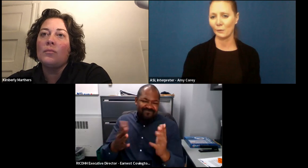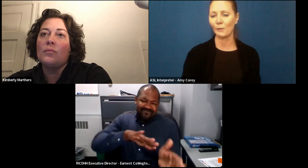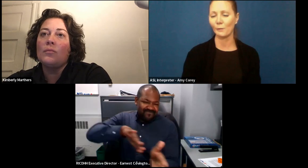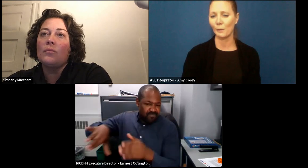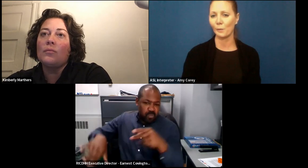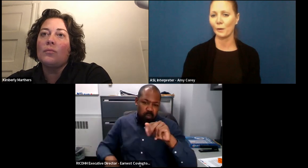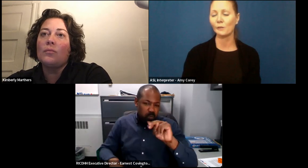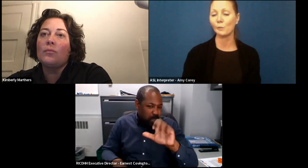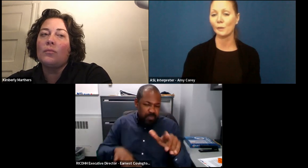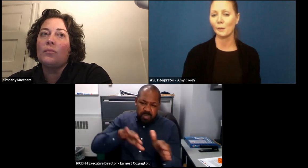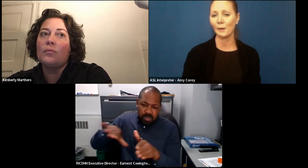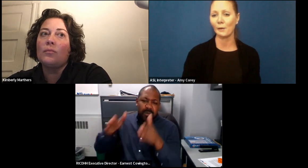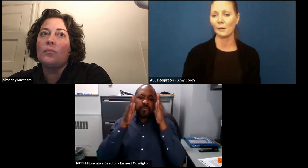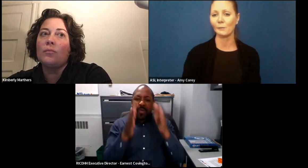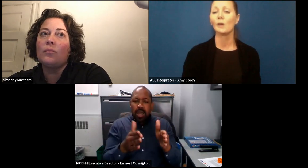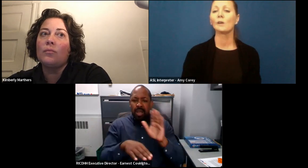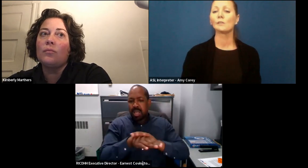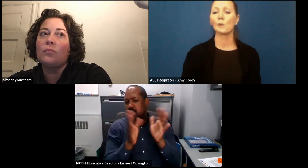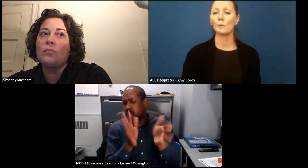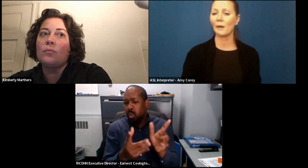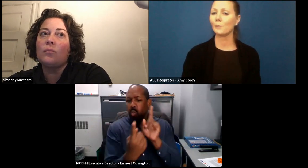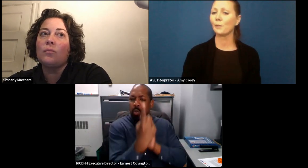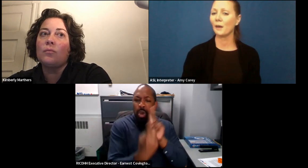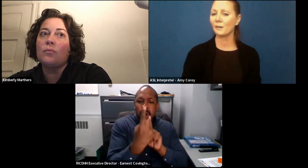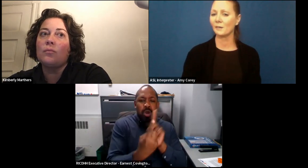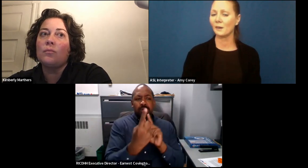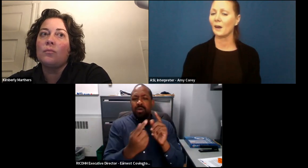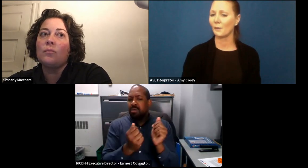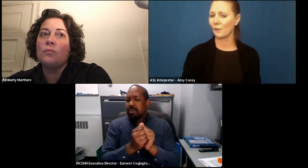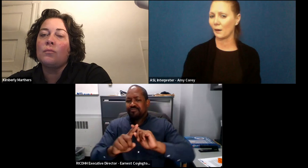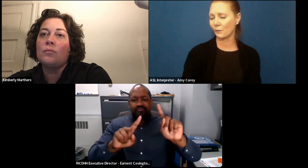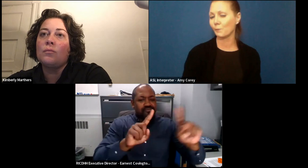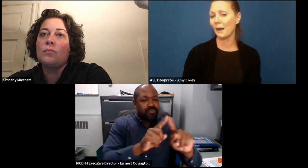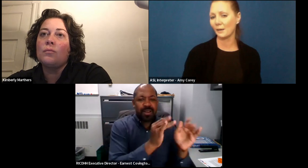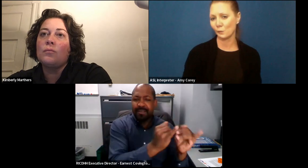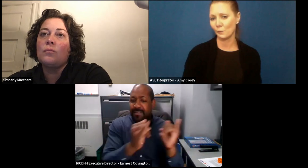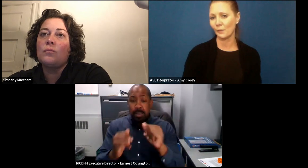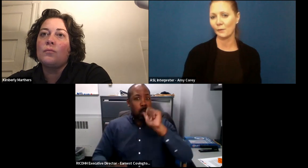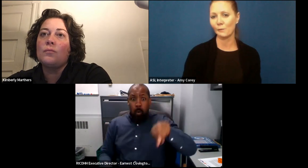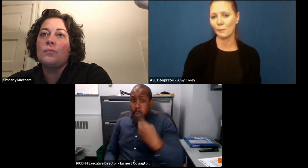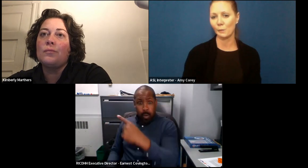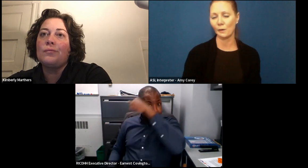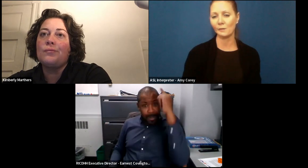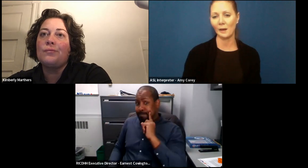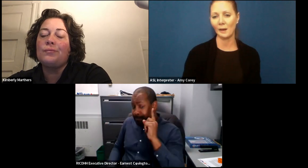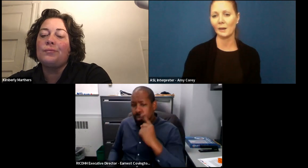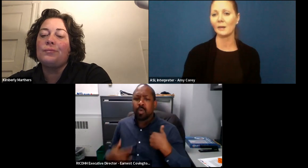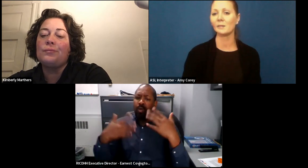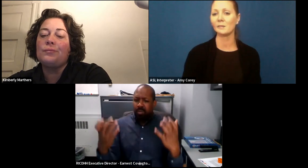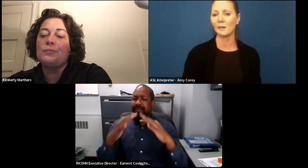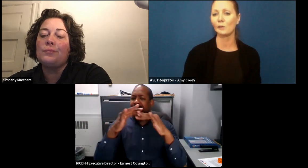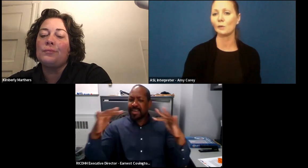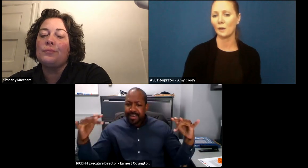outside of the month of February is really imperative. So we kind of put the idea of the Black History Month in February aside,